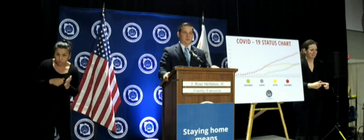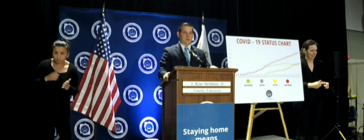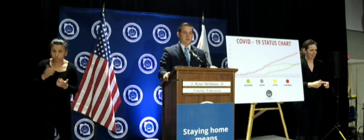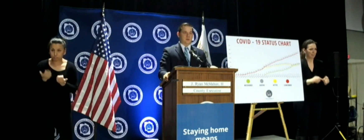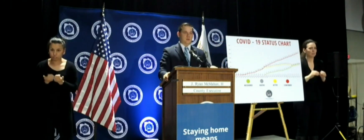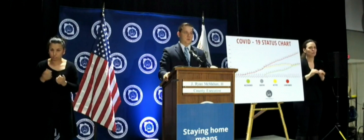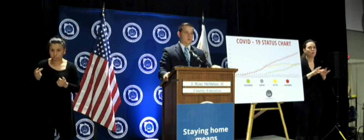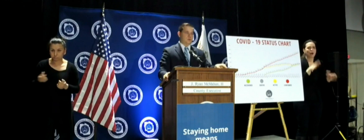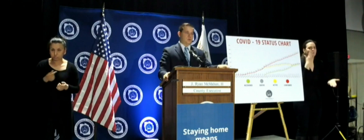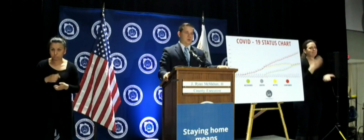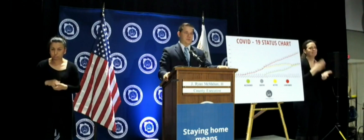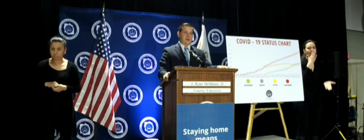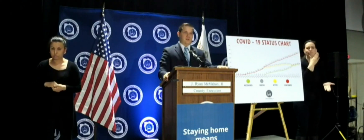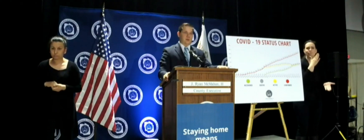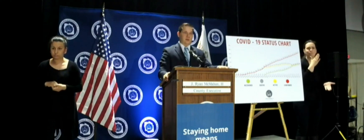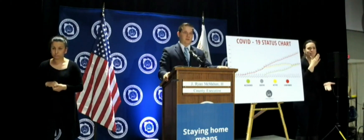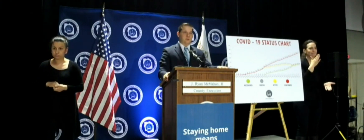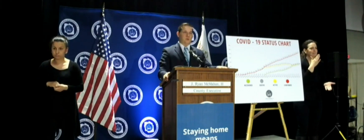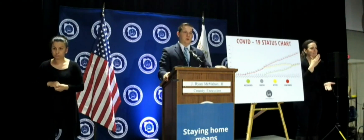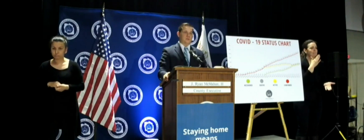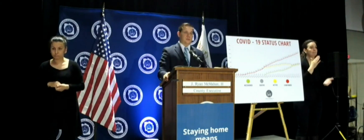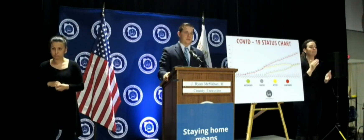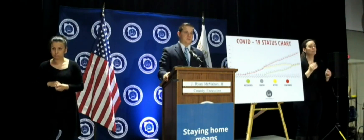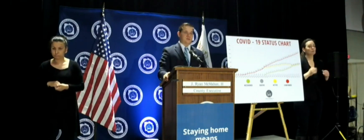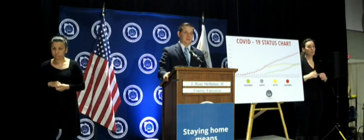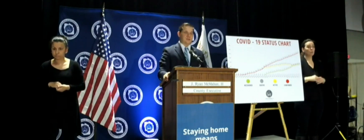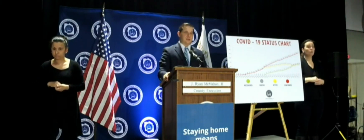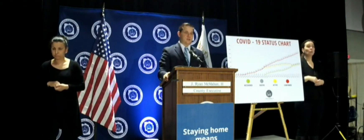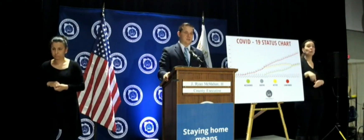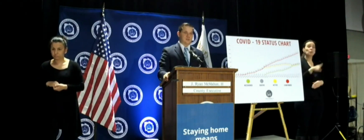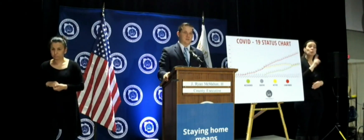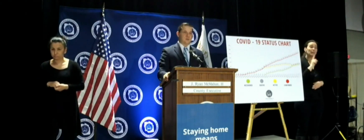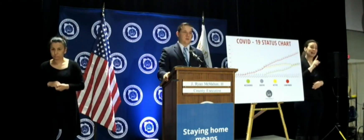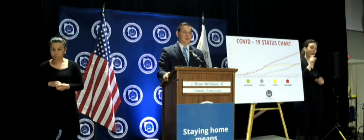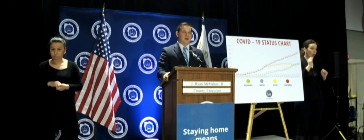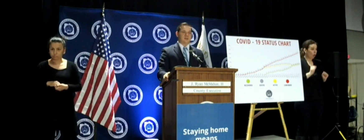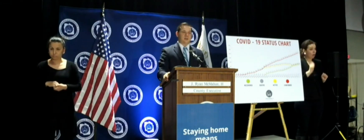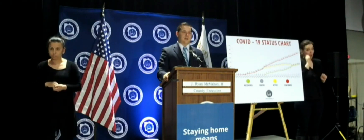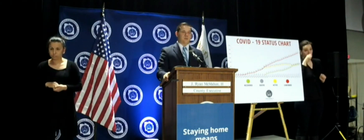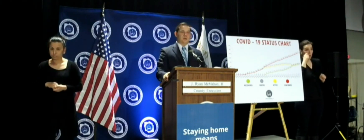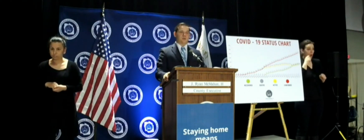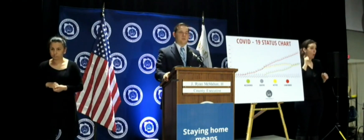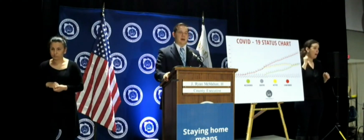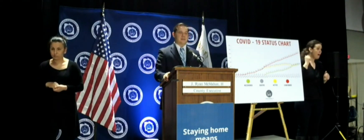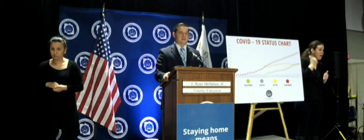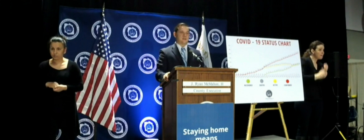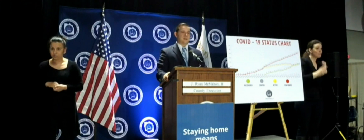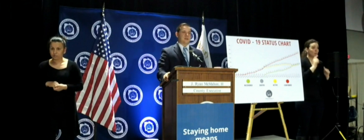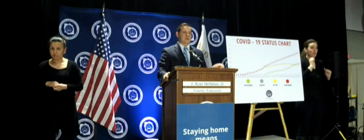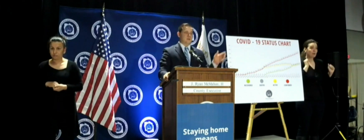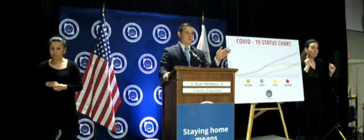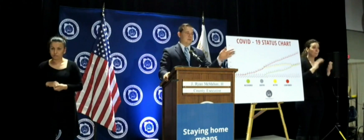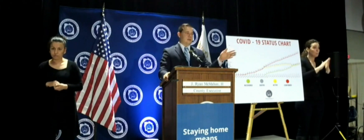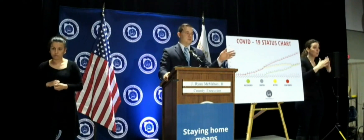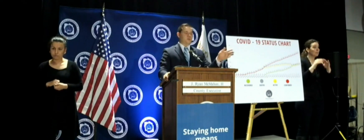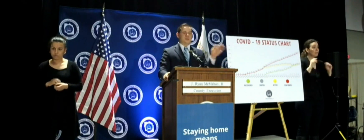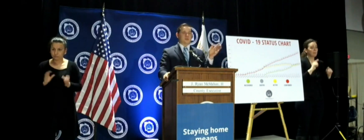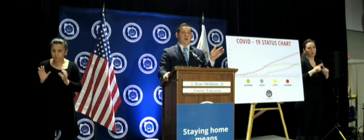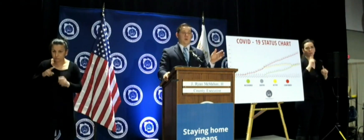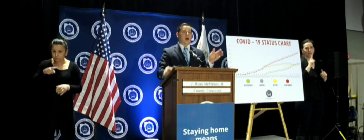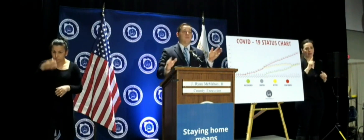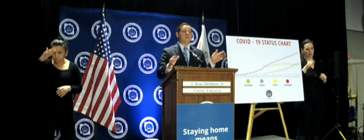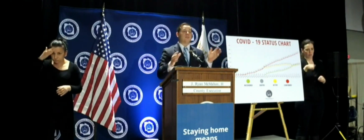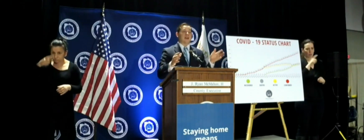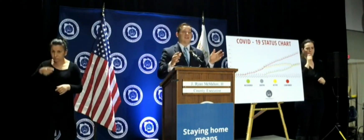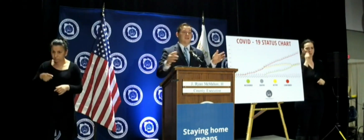community. You quarantine everybody that needs to be quarantined after investigations, and you isolate everybody who's positive. You let that 2 weeks